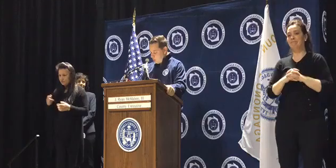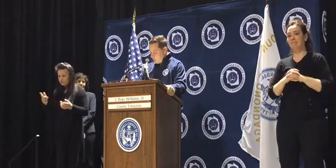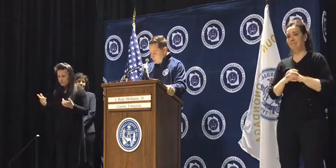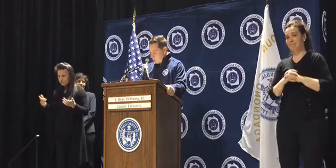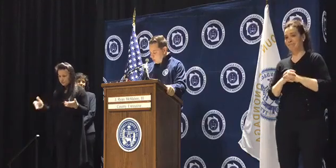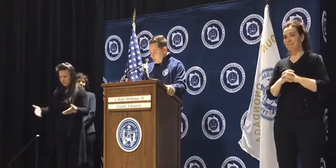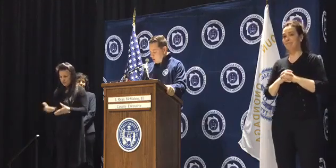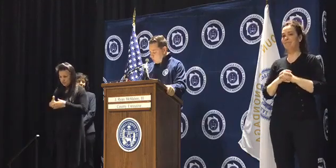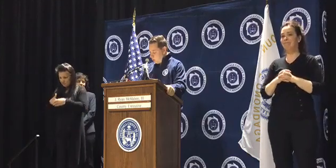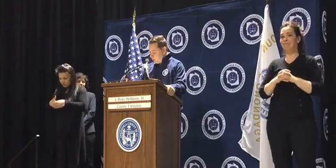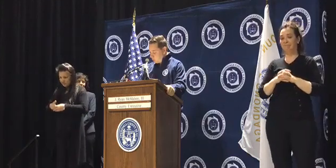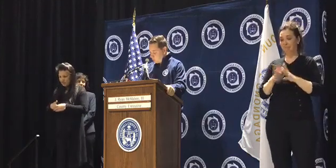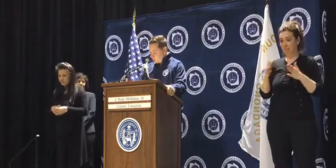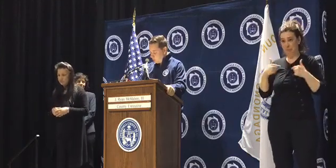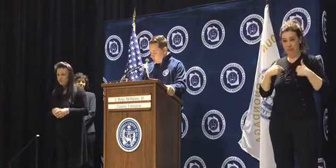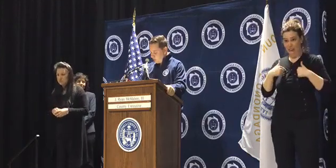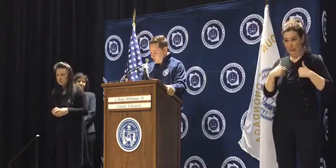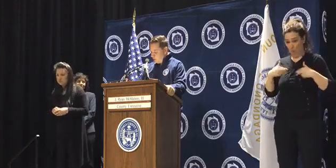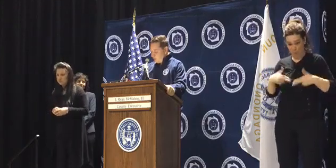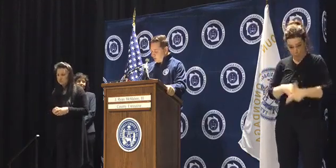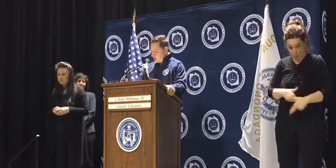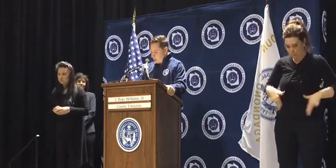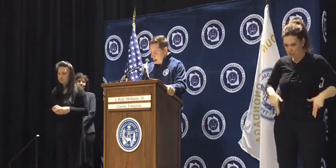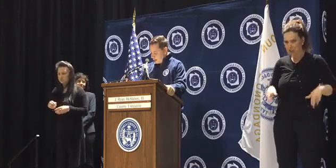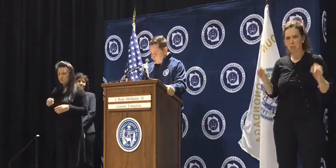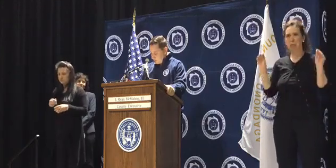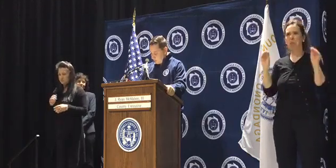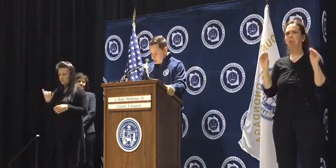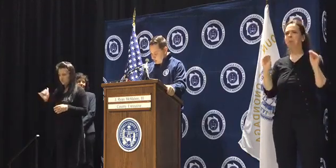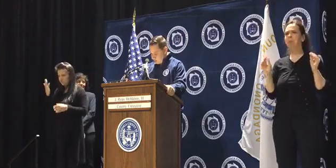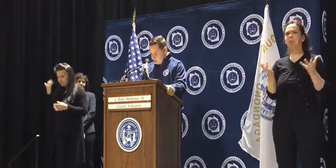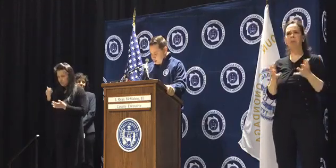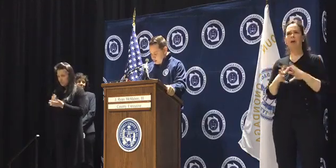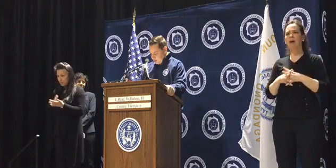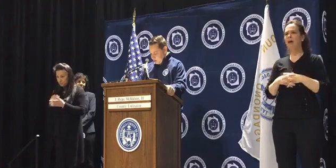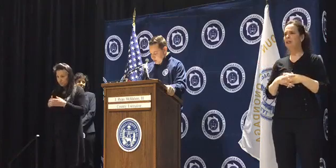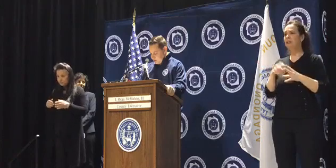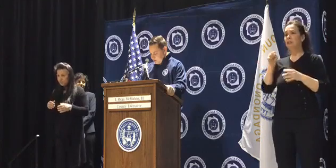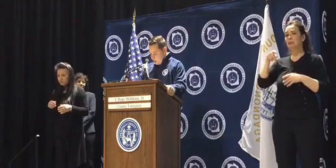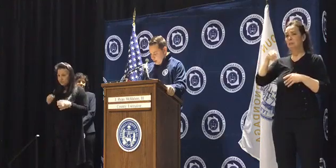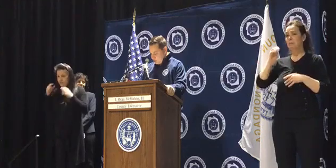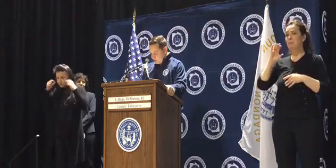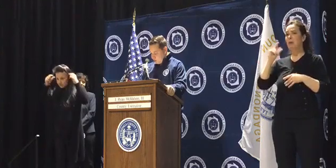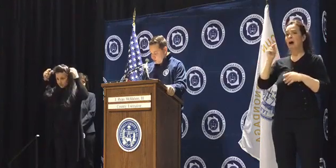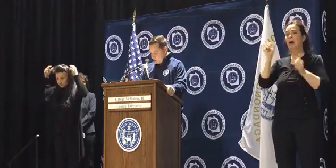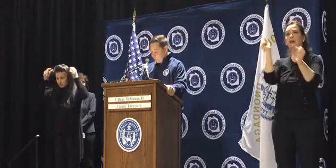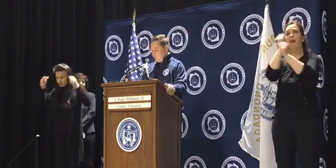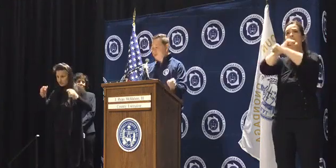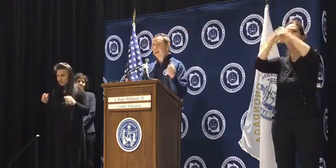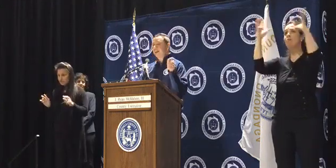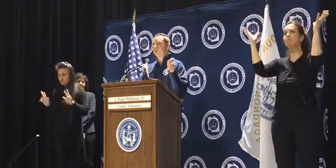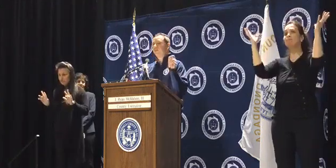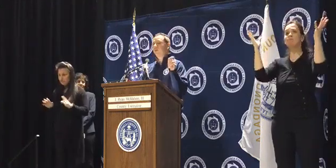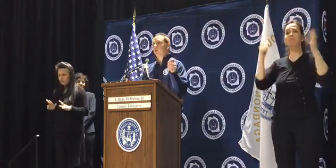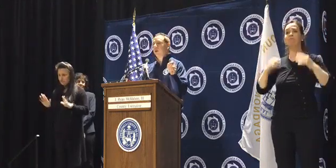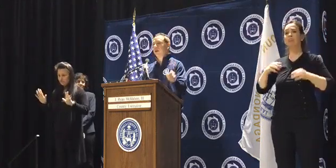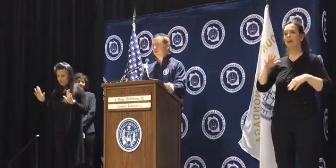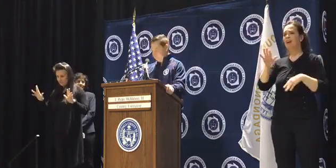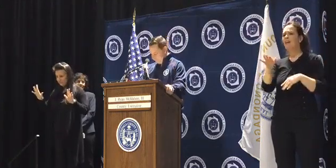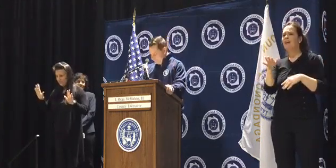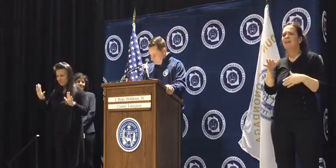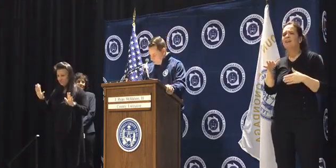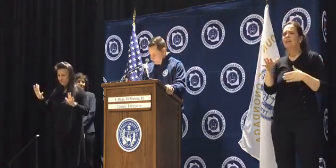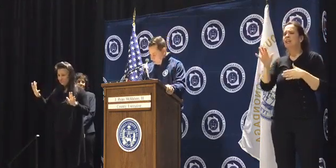bore no ill will towards one another. But Spock envisioned that we needed a way to greet each other from 6 feet